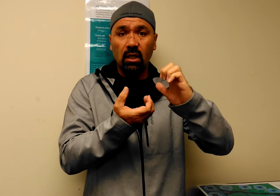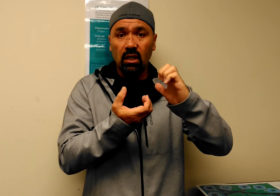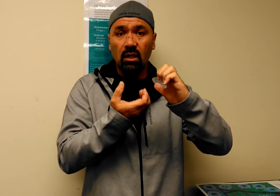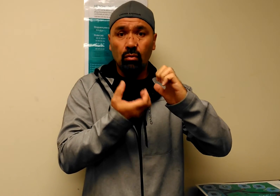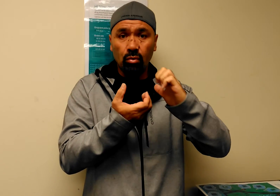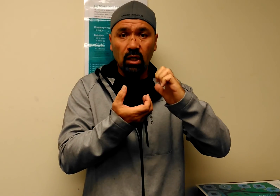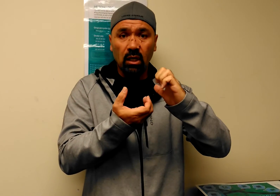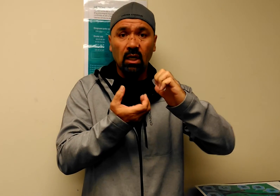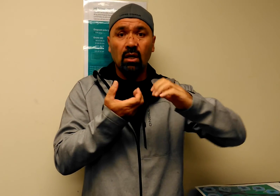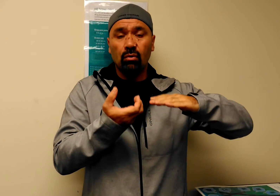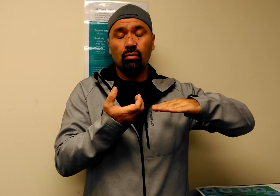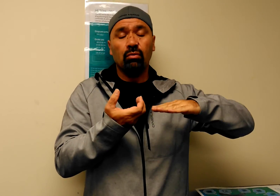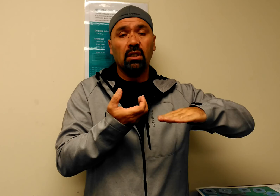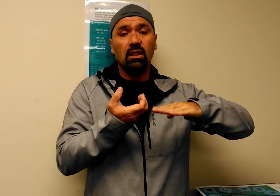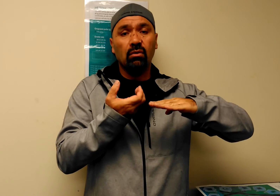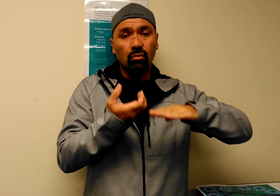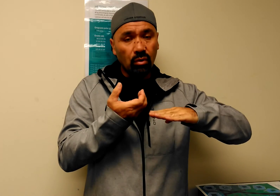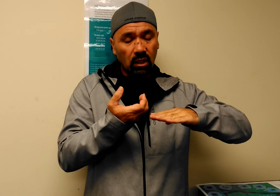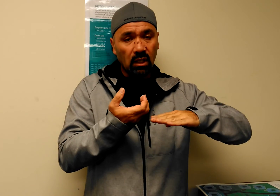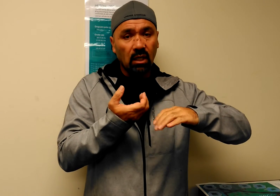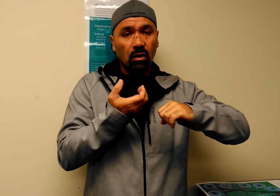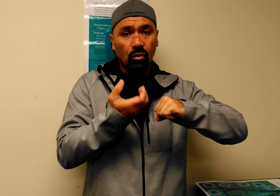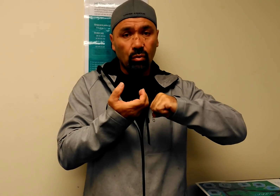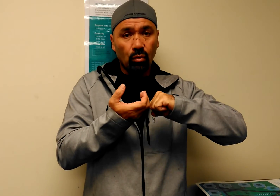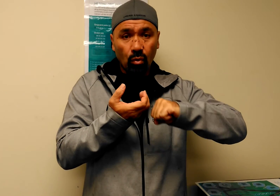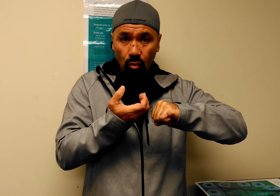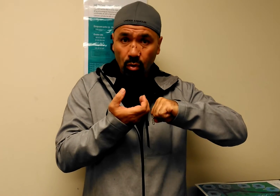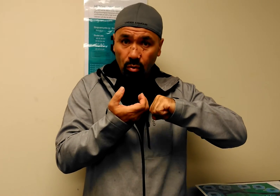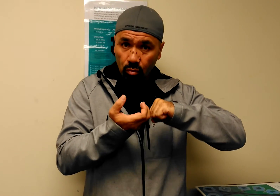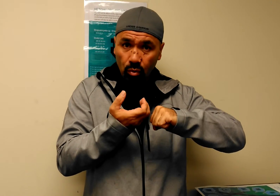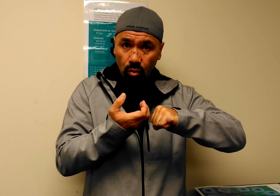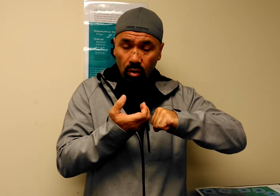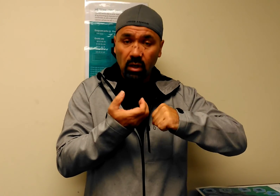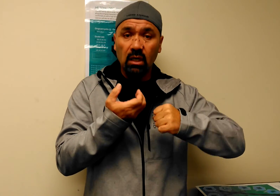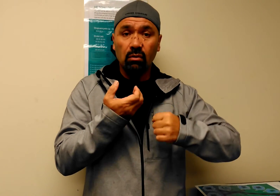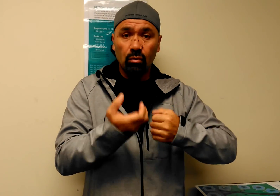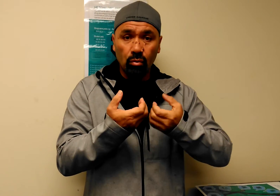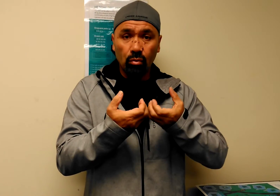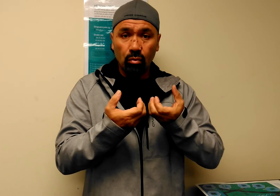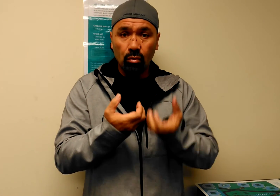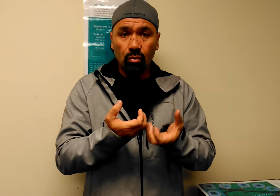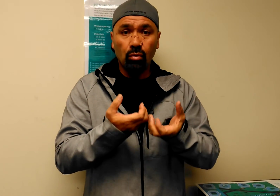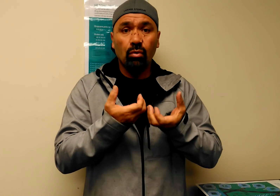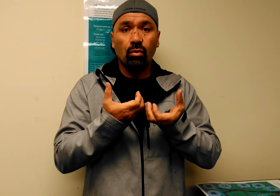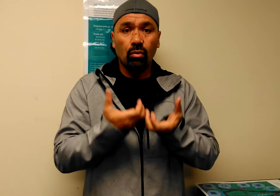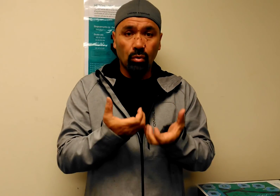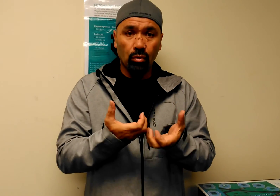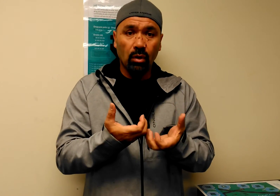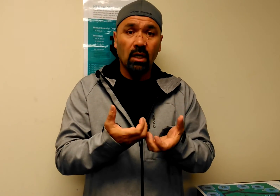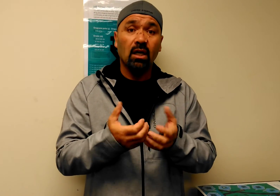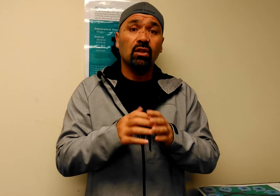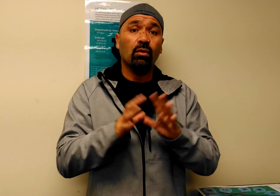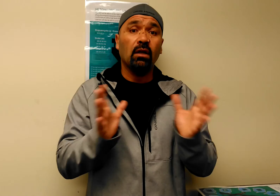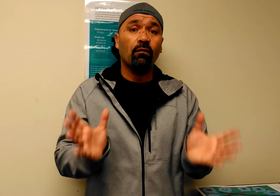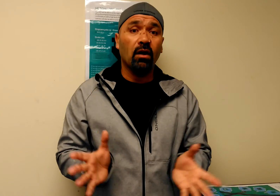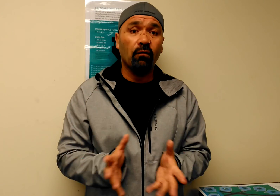e, ue, u, I, ui, u, o, uo, u, u. 25